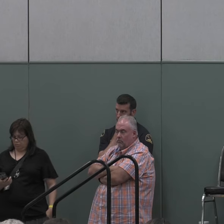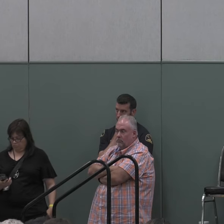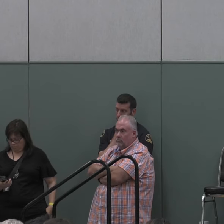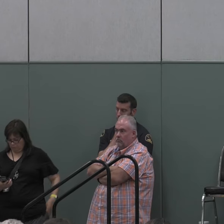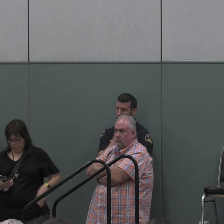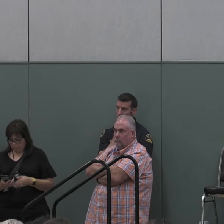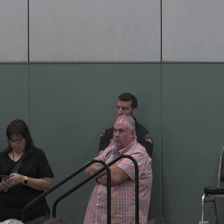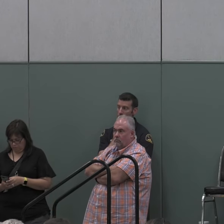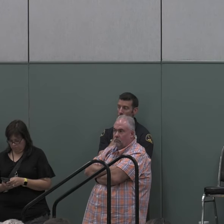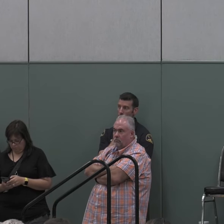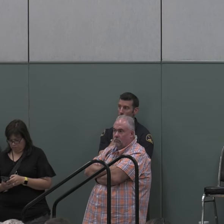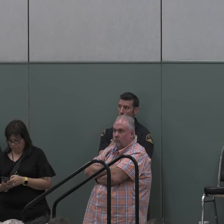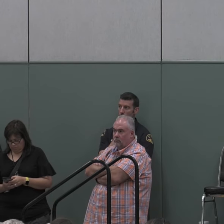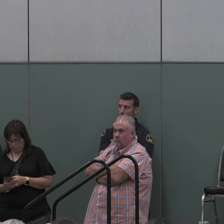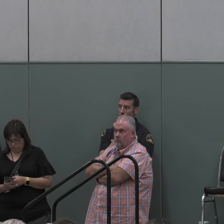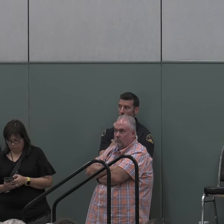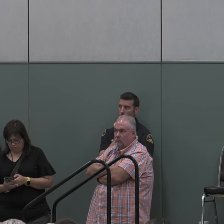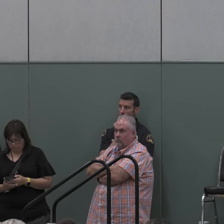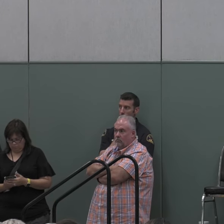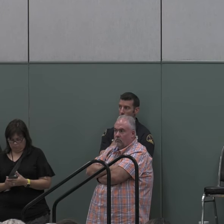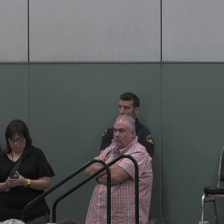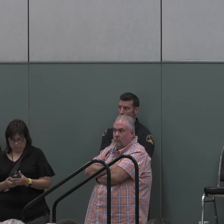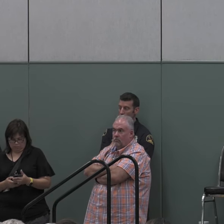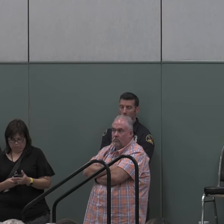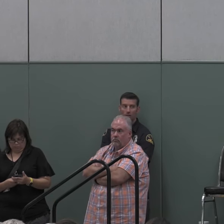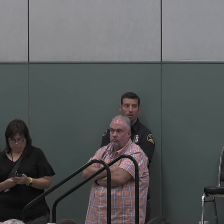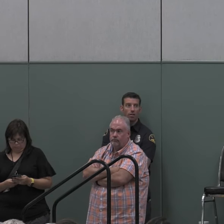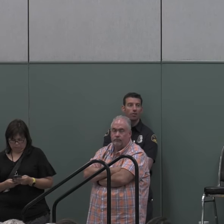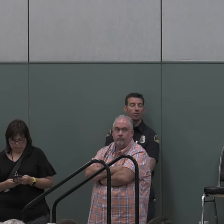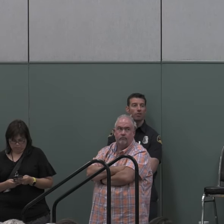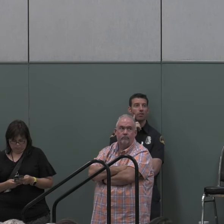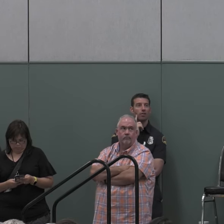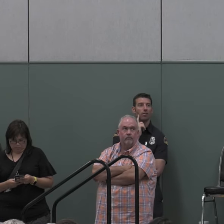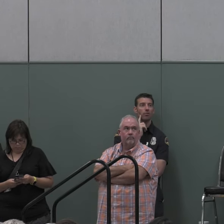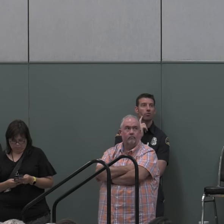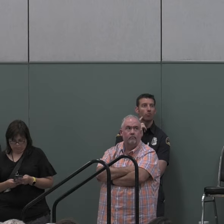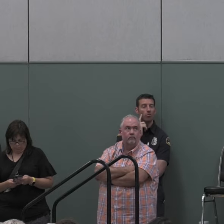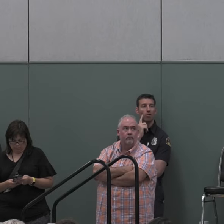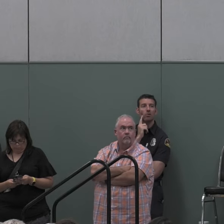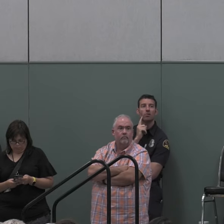So whoever the appropriate person, please let us know and work for that.